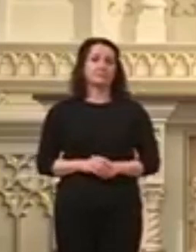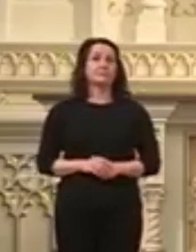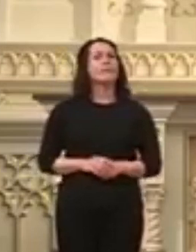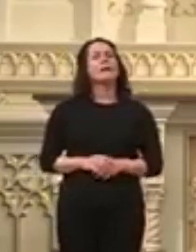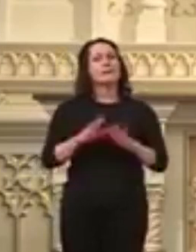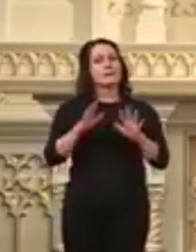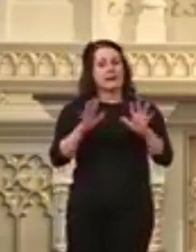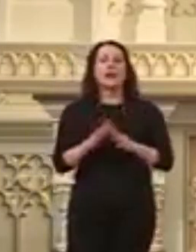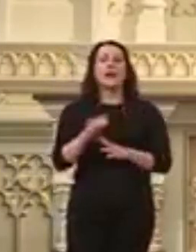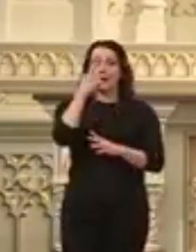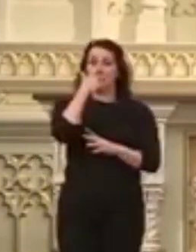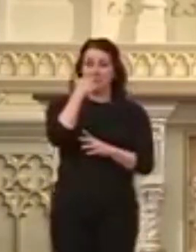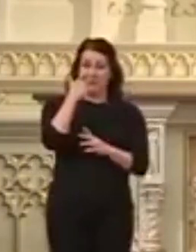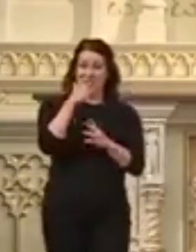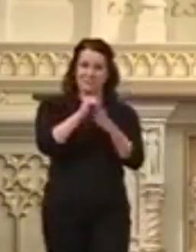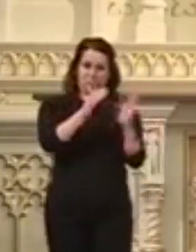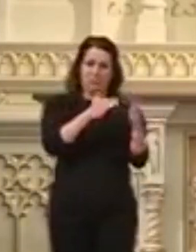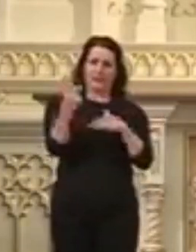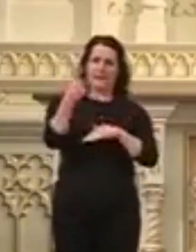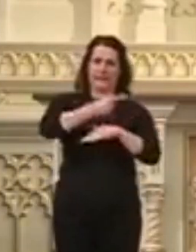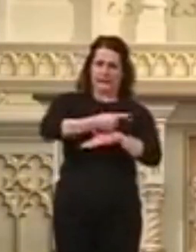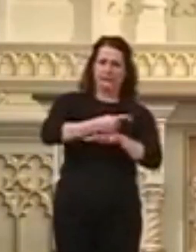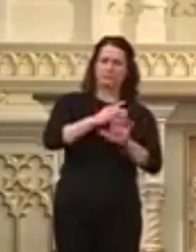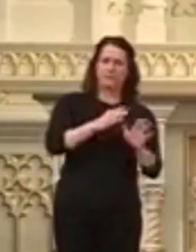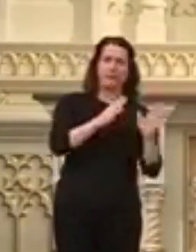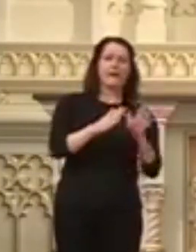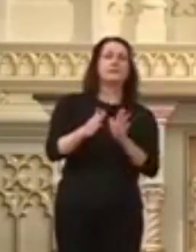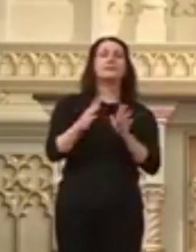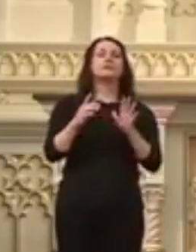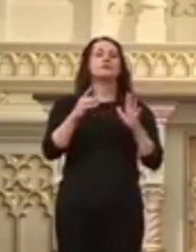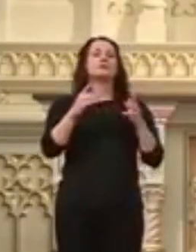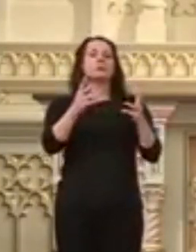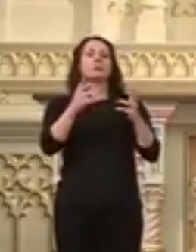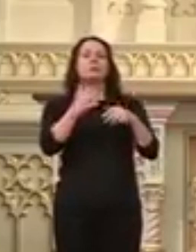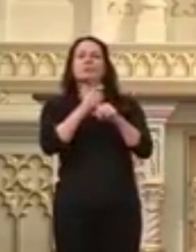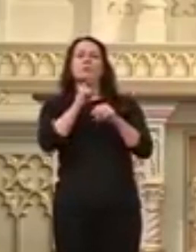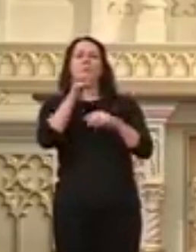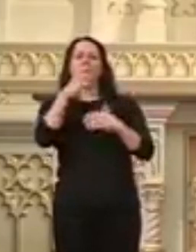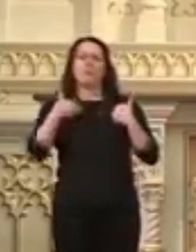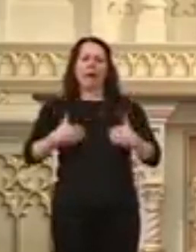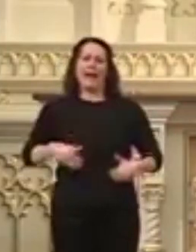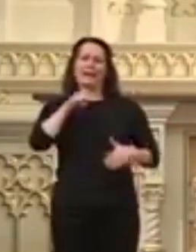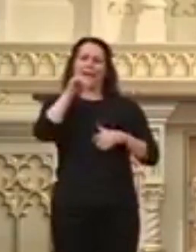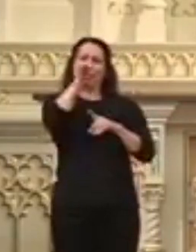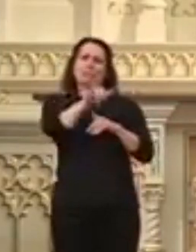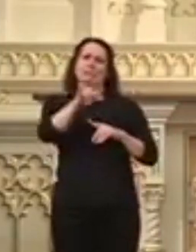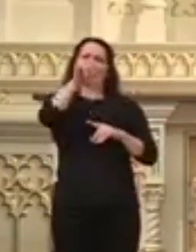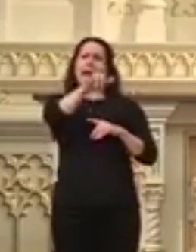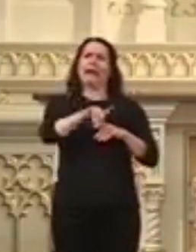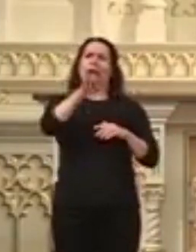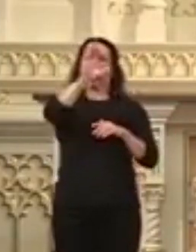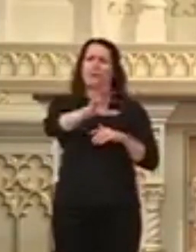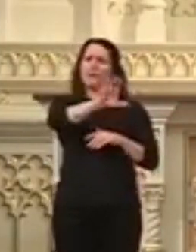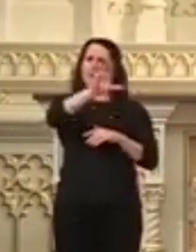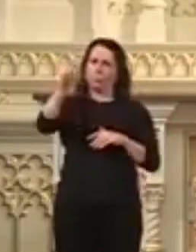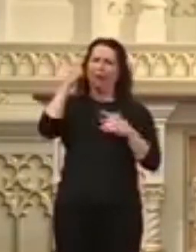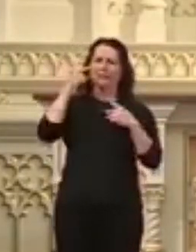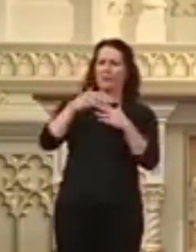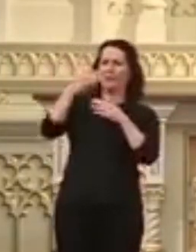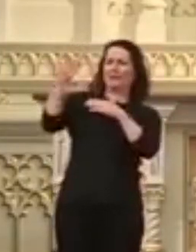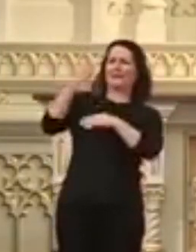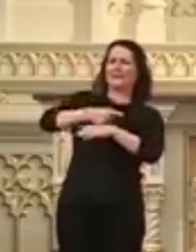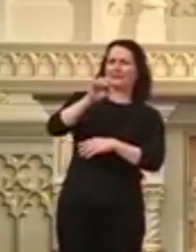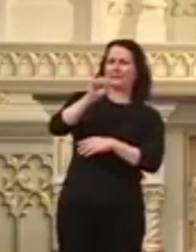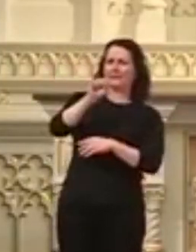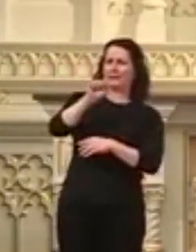Now, since it was preparation day, in order that the bodies might not remain on the cross on the Sabbath, for the Sabbath day of the week